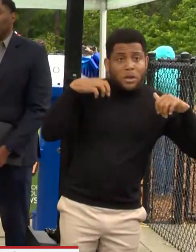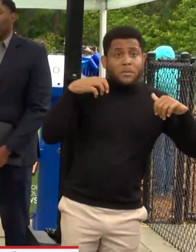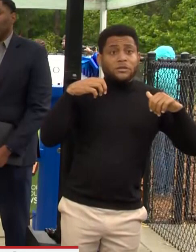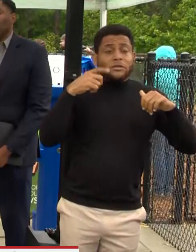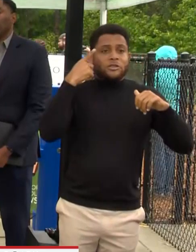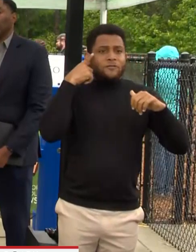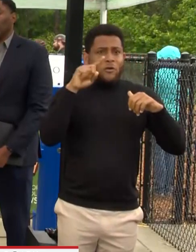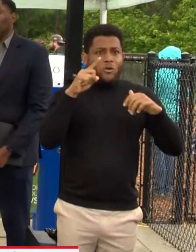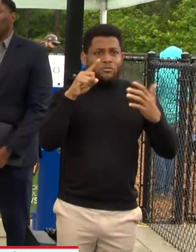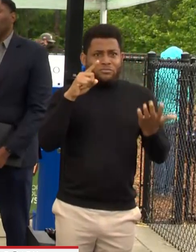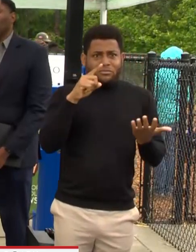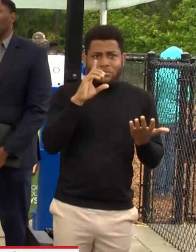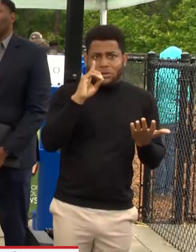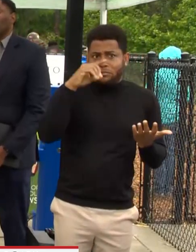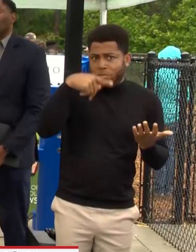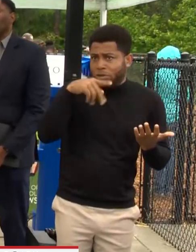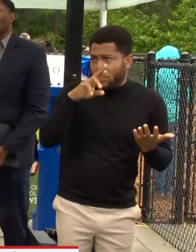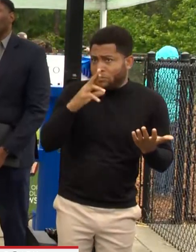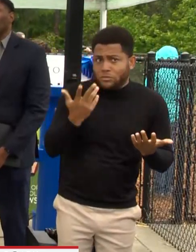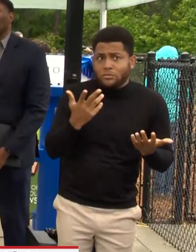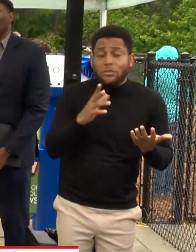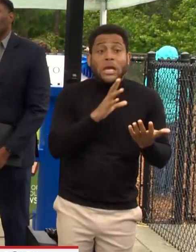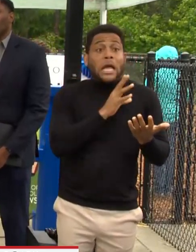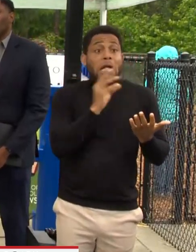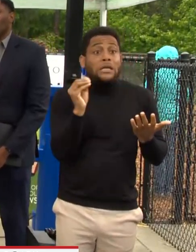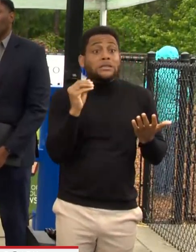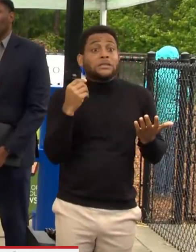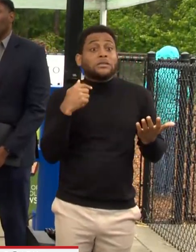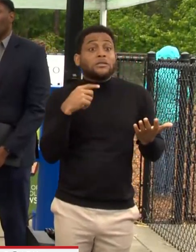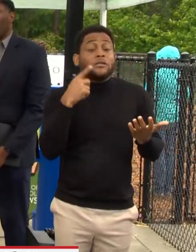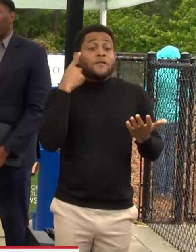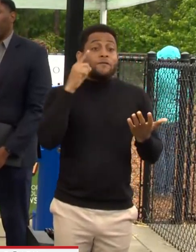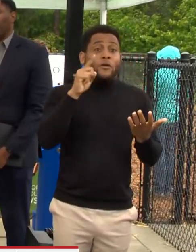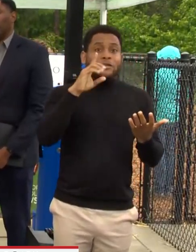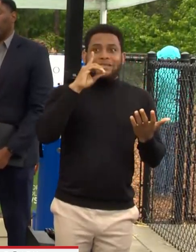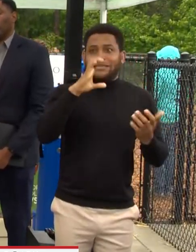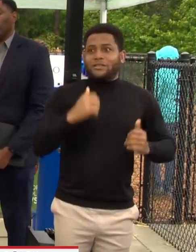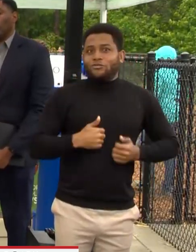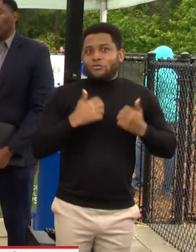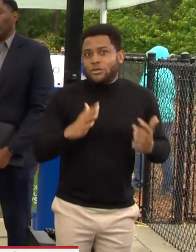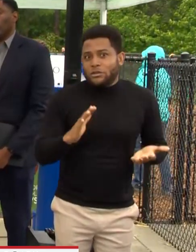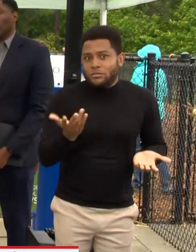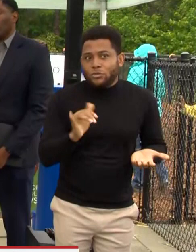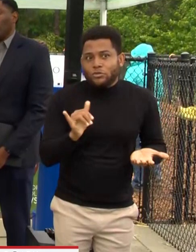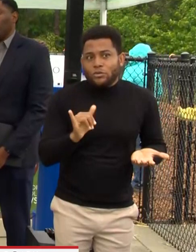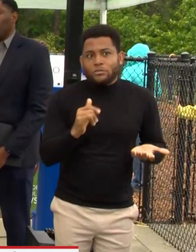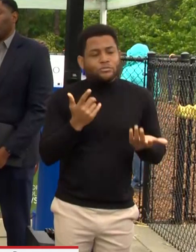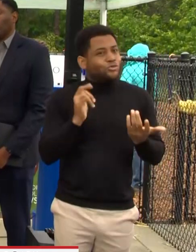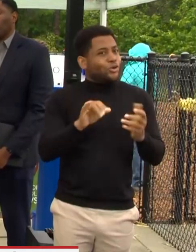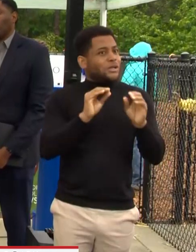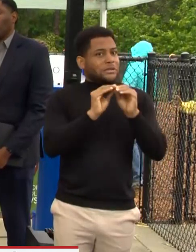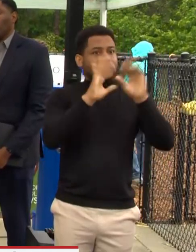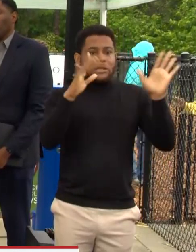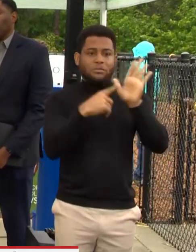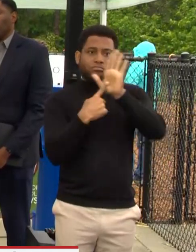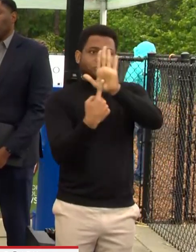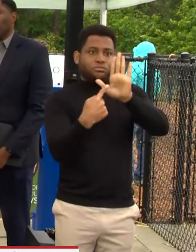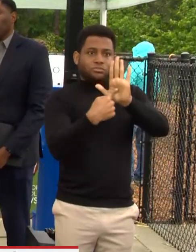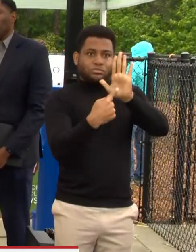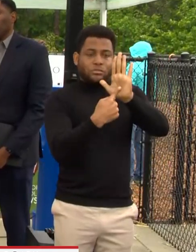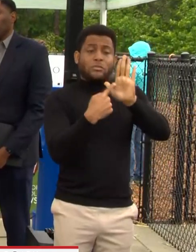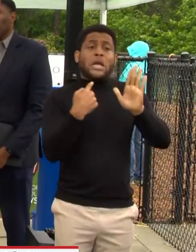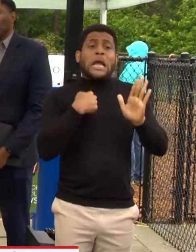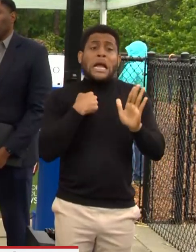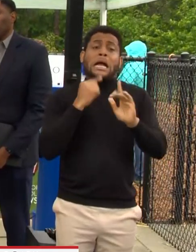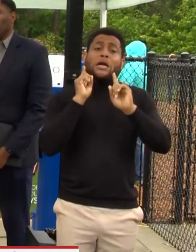DPR and for the residents of the District of Columbia. And so let me be clear, me attending, just like we attend